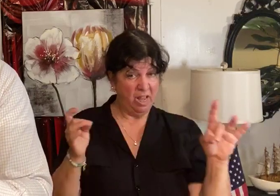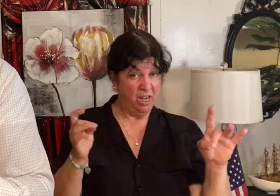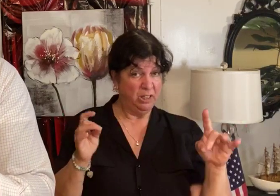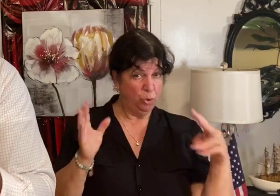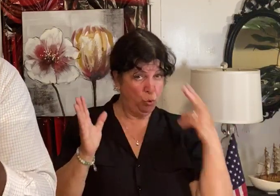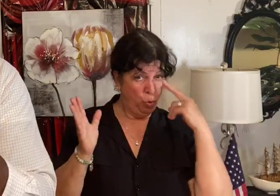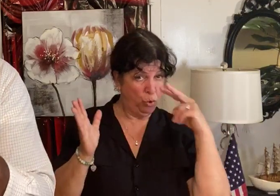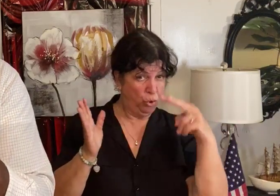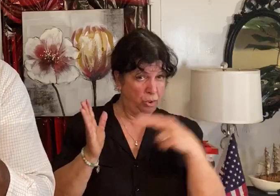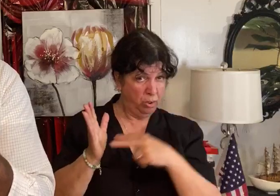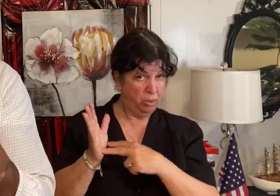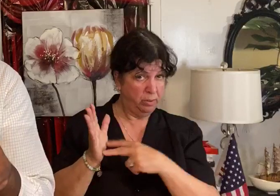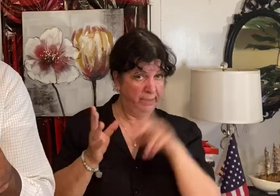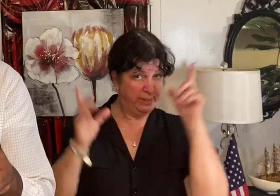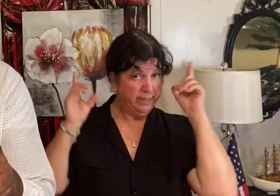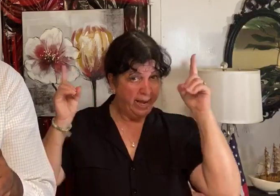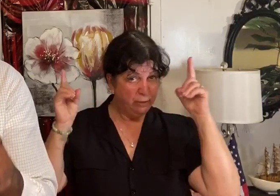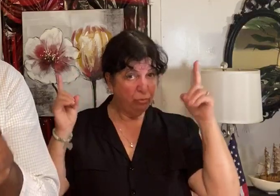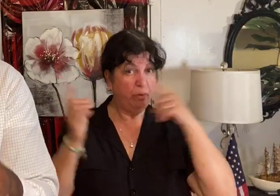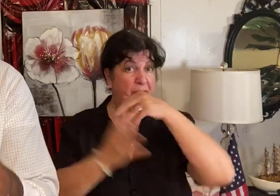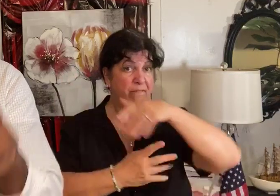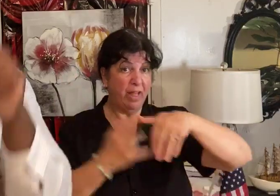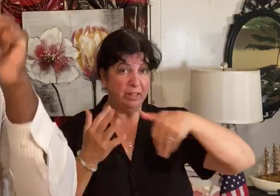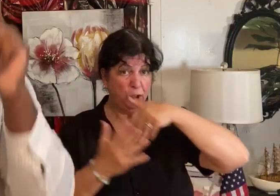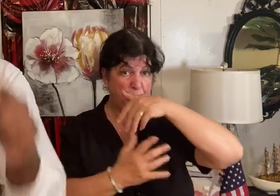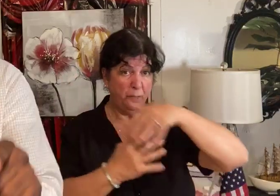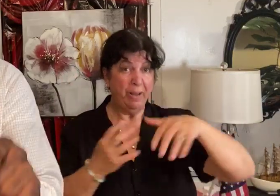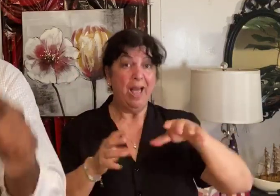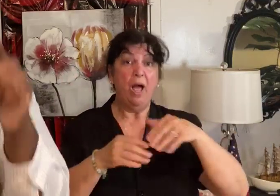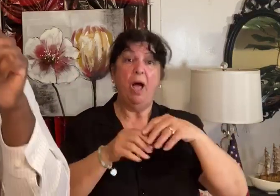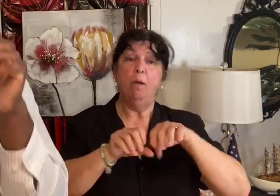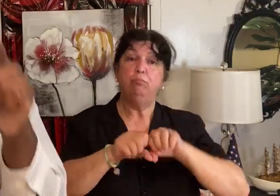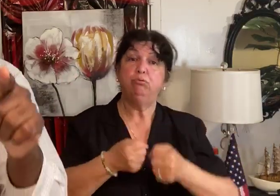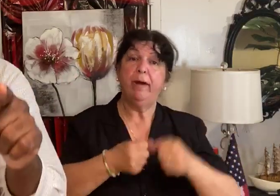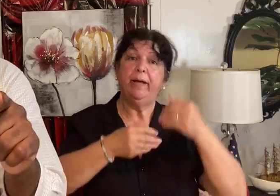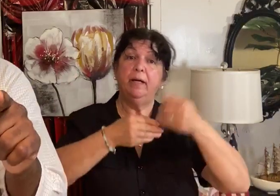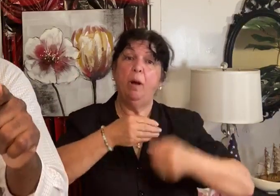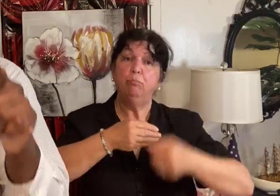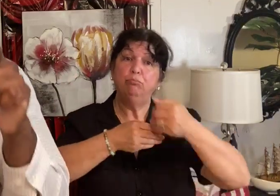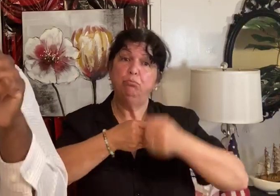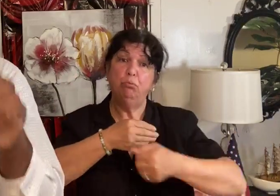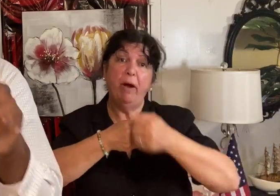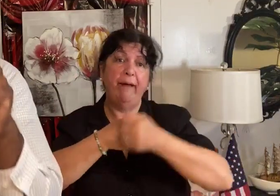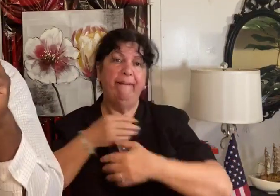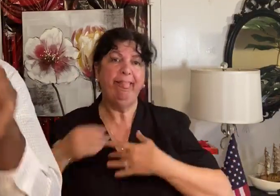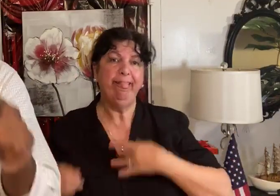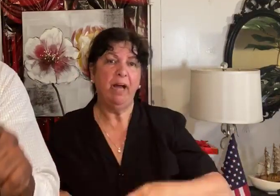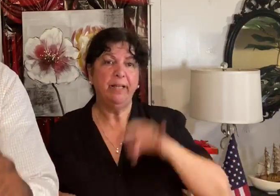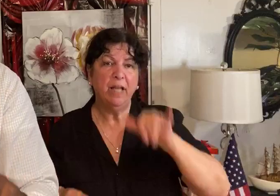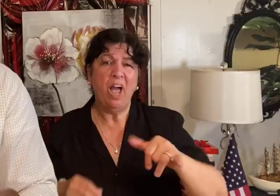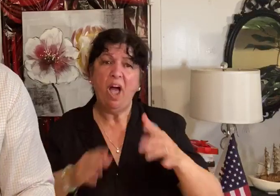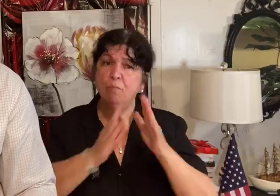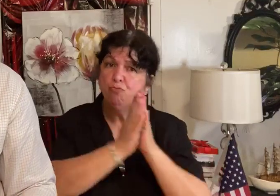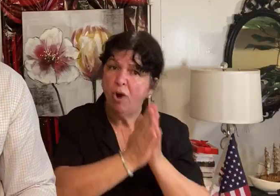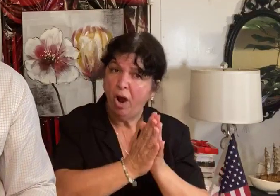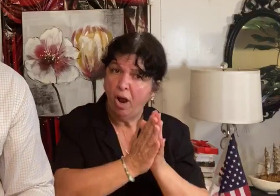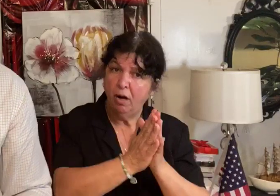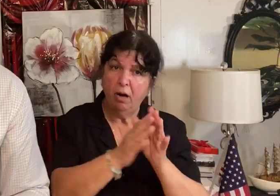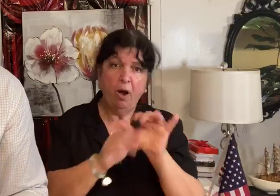Bible, doctrine and fellowship, and in breaking of bread, and in